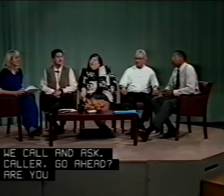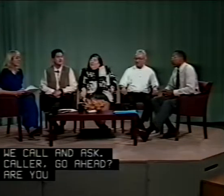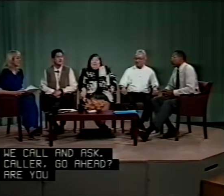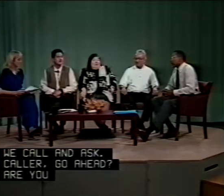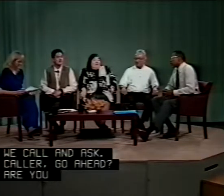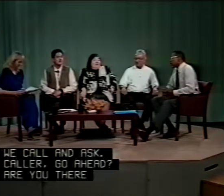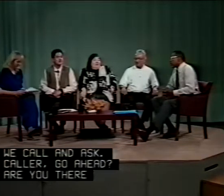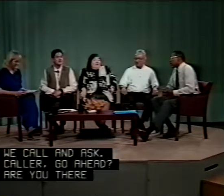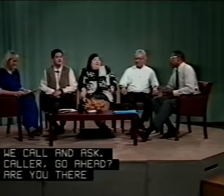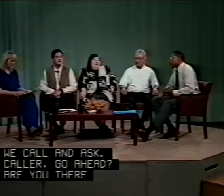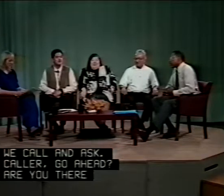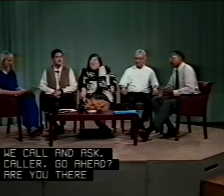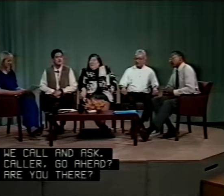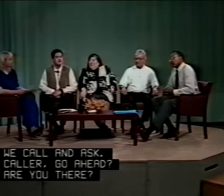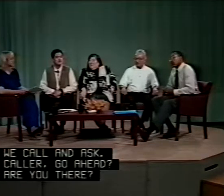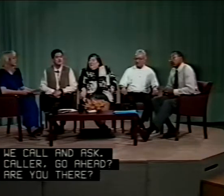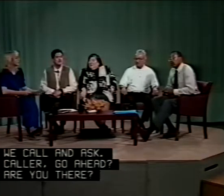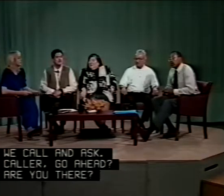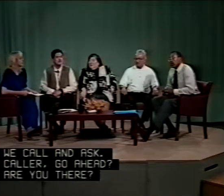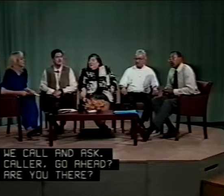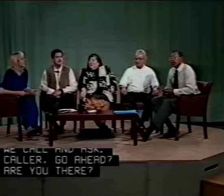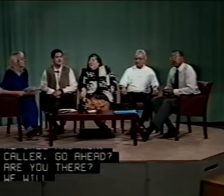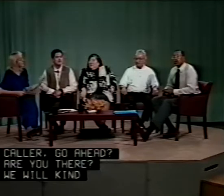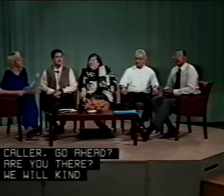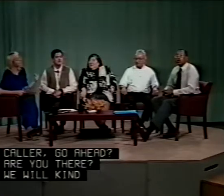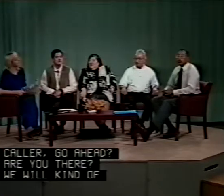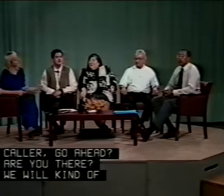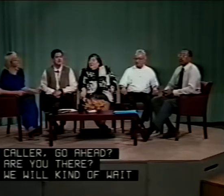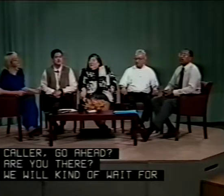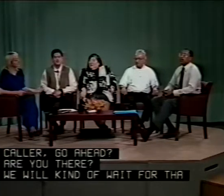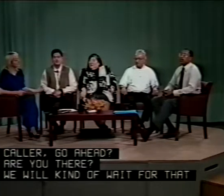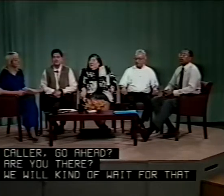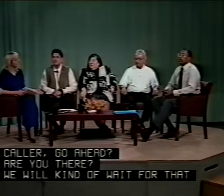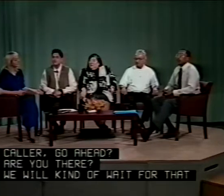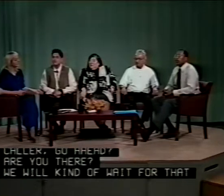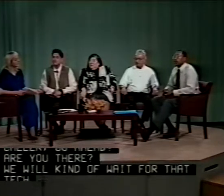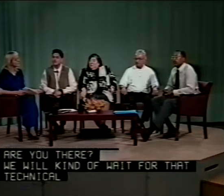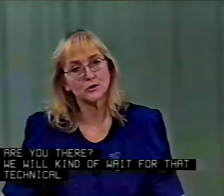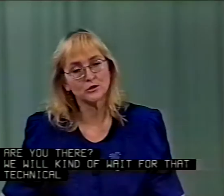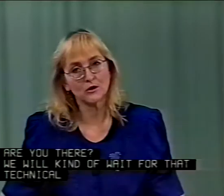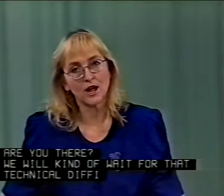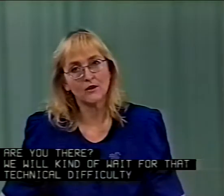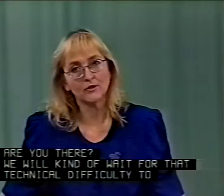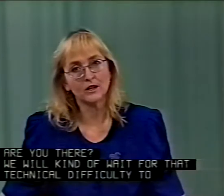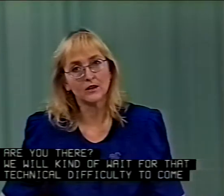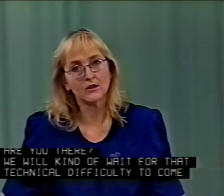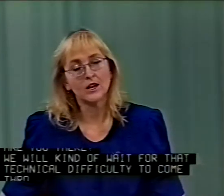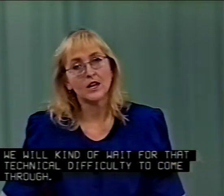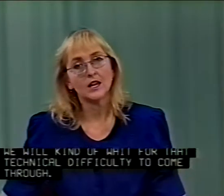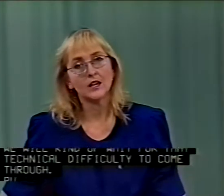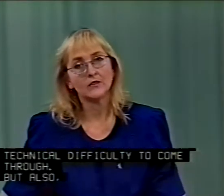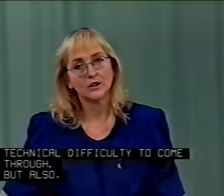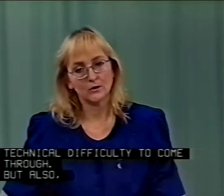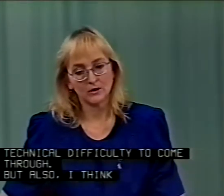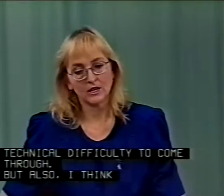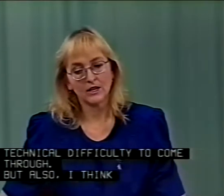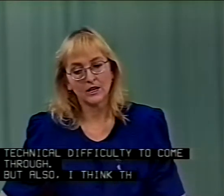We'll kind of wait for that technical difficulty to come through. But also, I think that if interpreters are out there